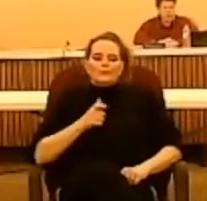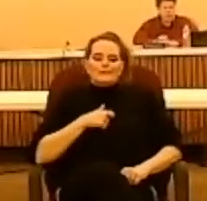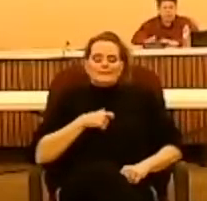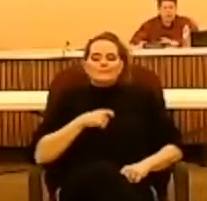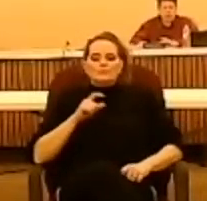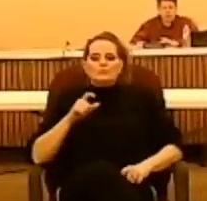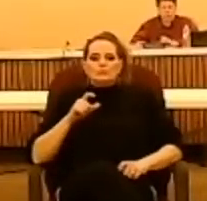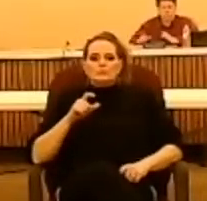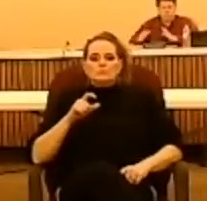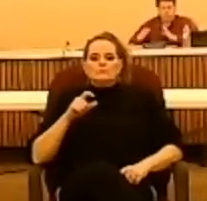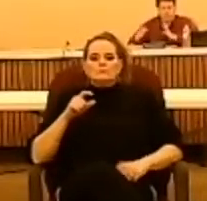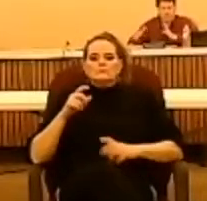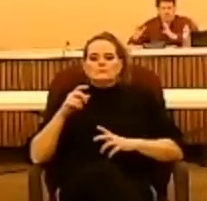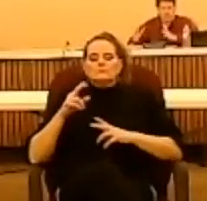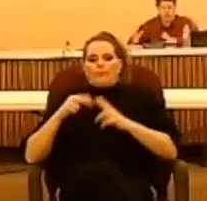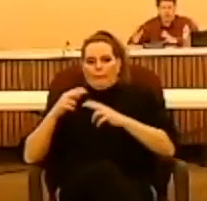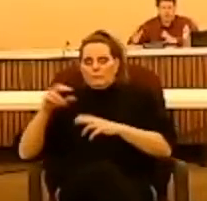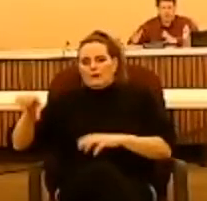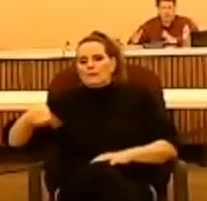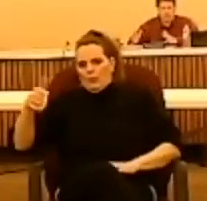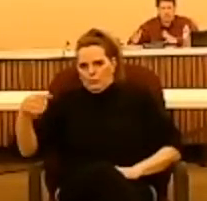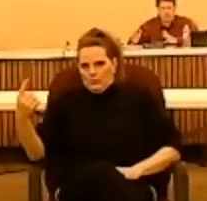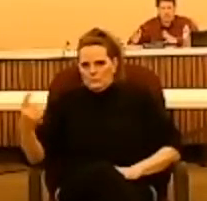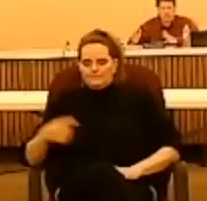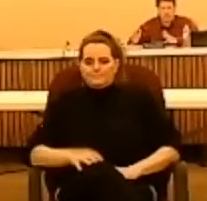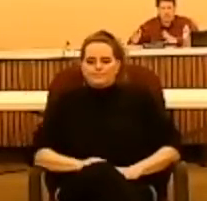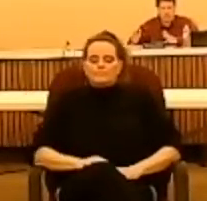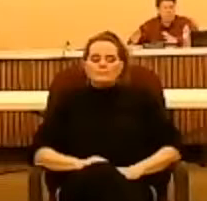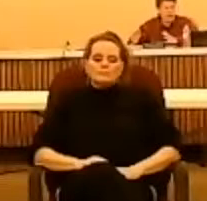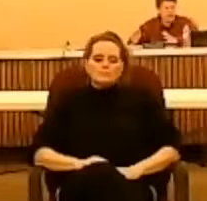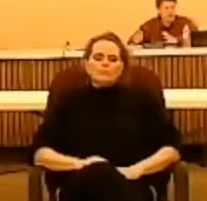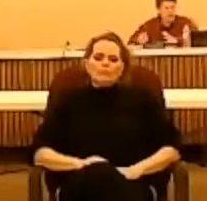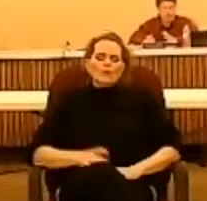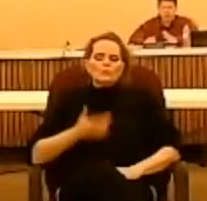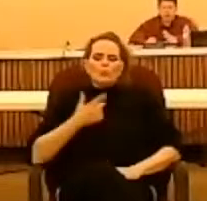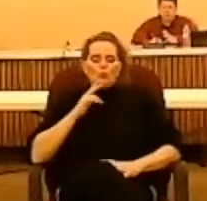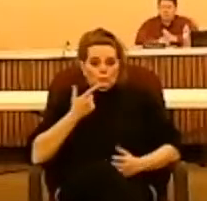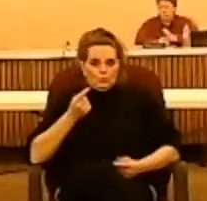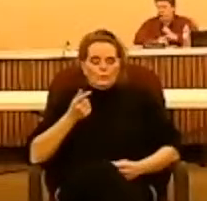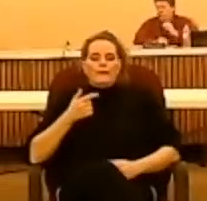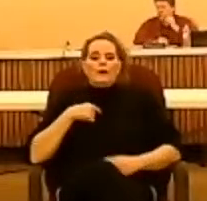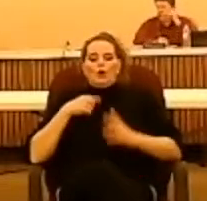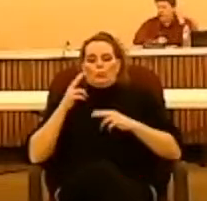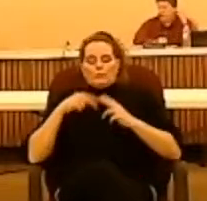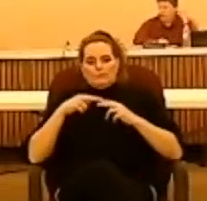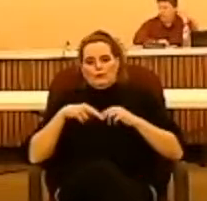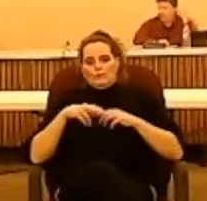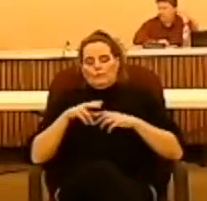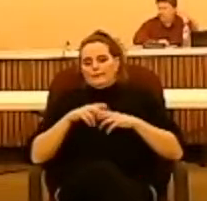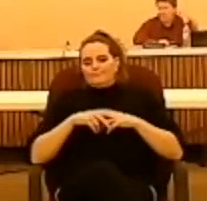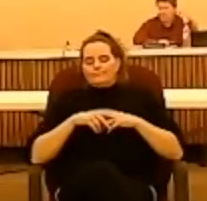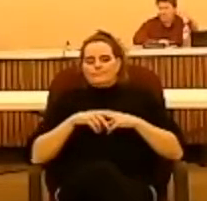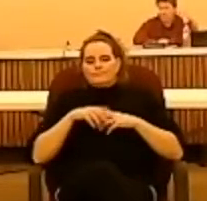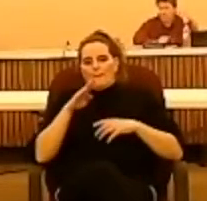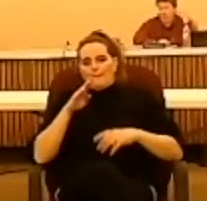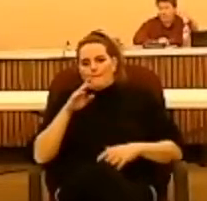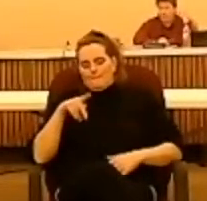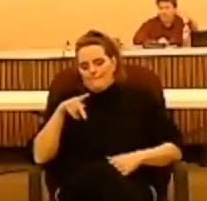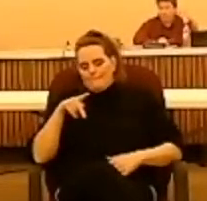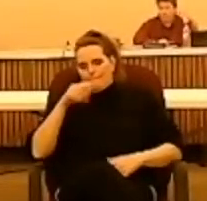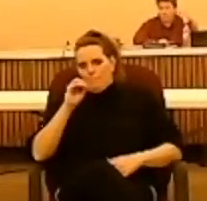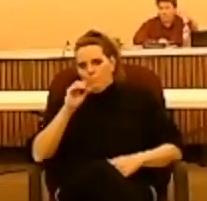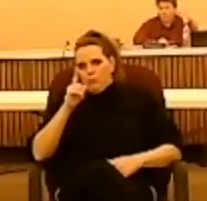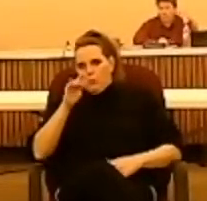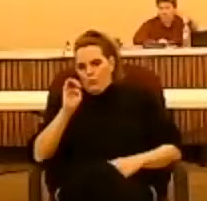relocate. So what we're gonna do is build basically a pole barn. Construction will be very similar to what, in fact,